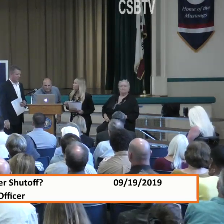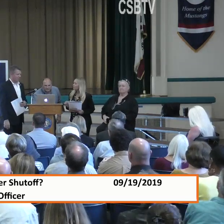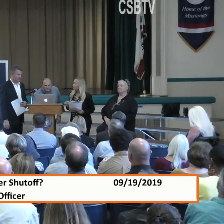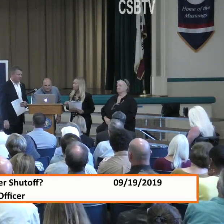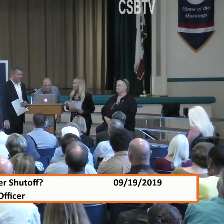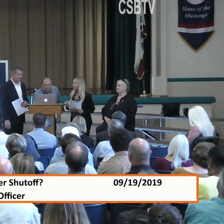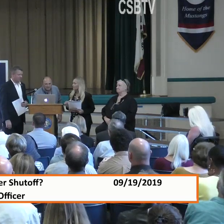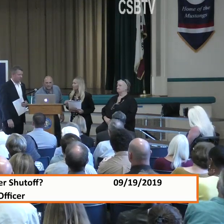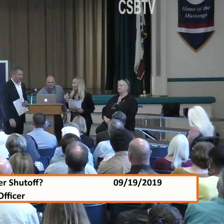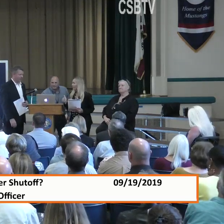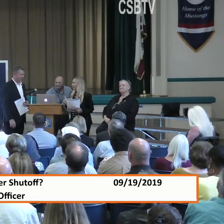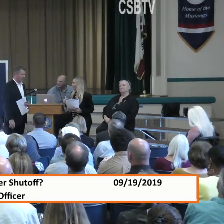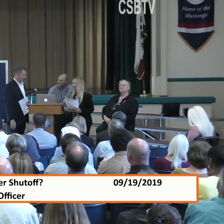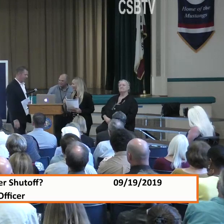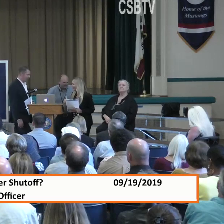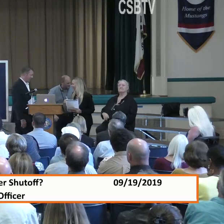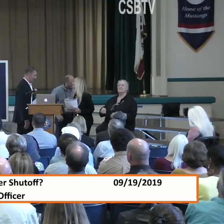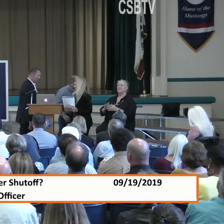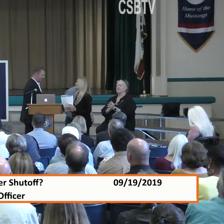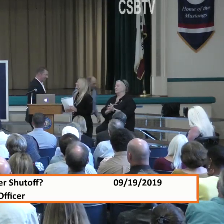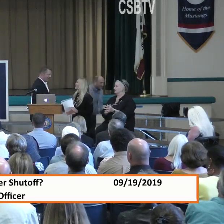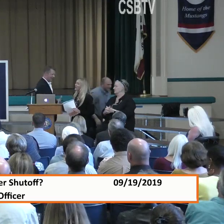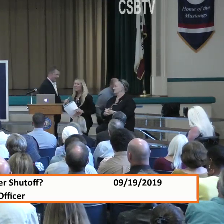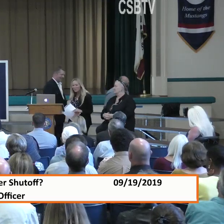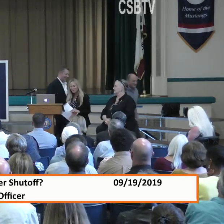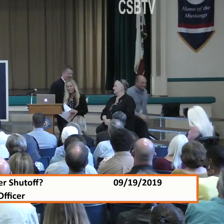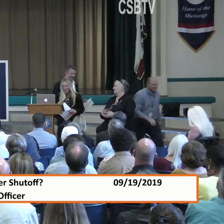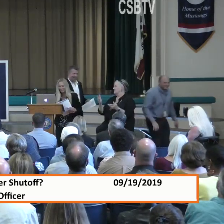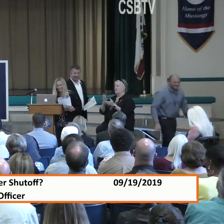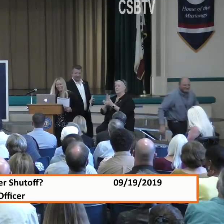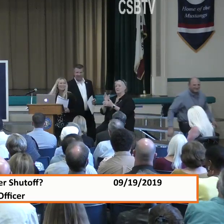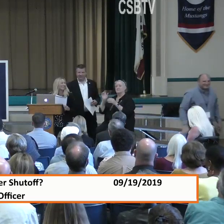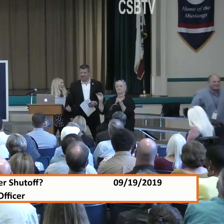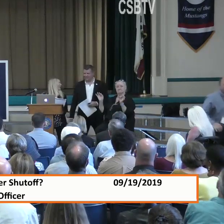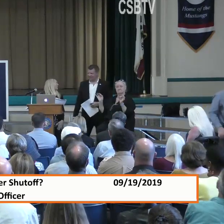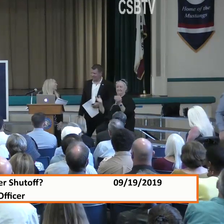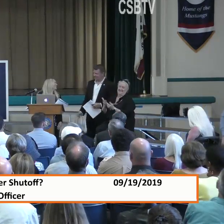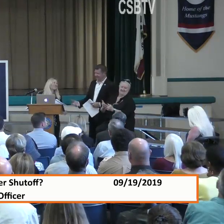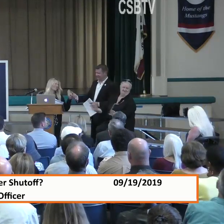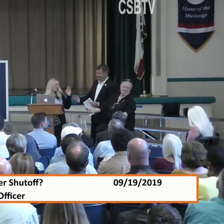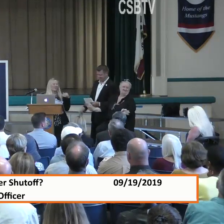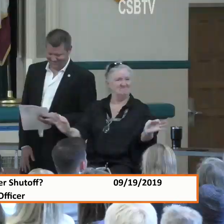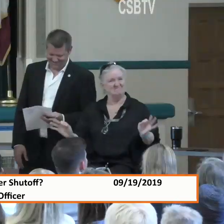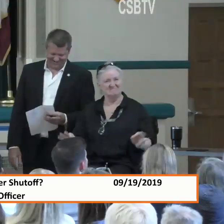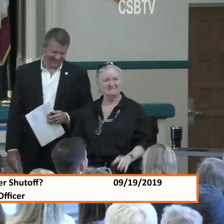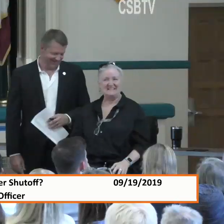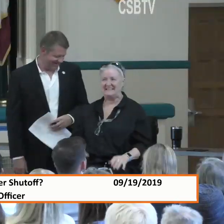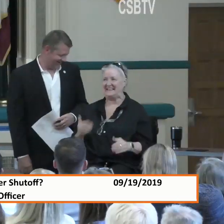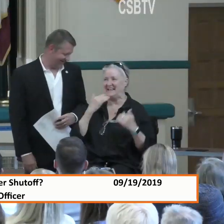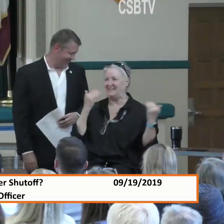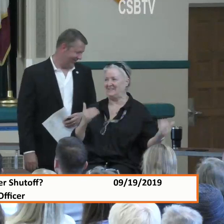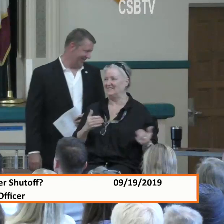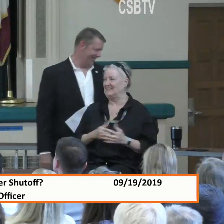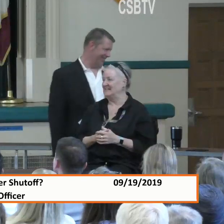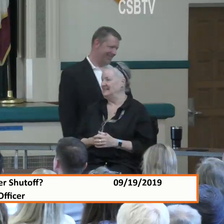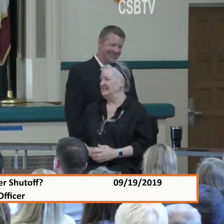Okay, should be working. Okay. There you go. All right. You got it. That was easy. Yeah. No problem.